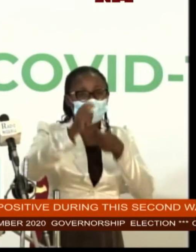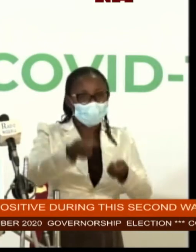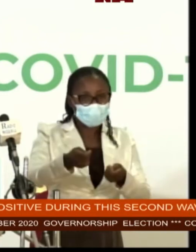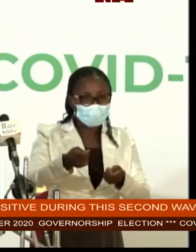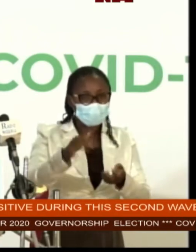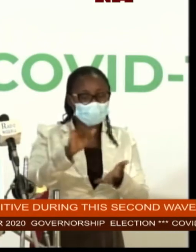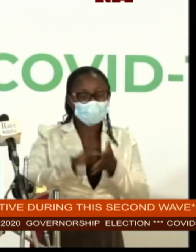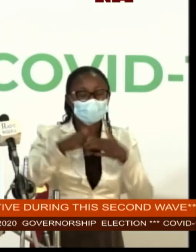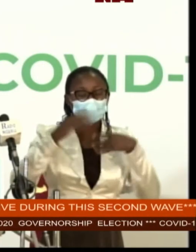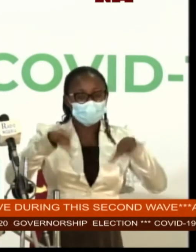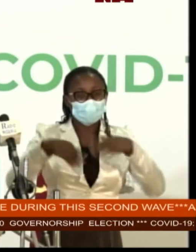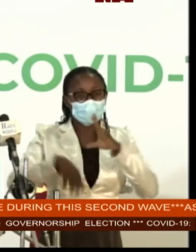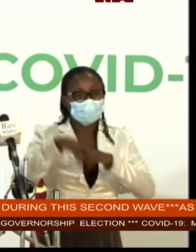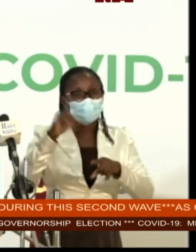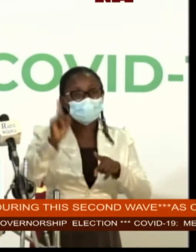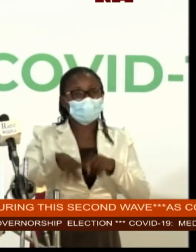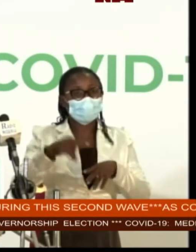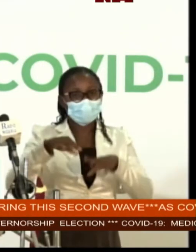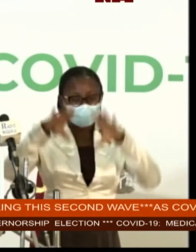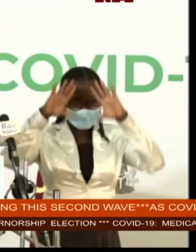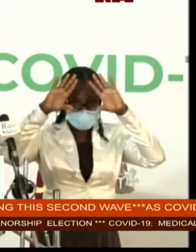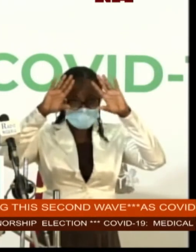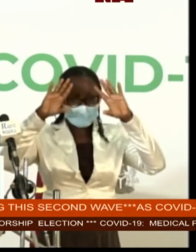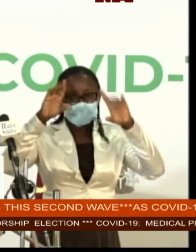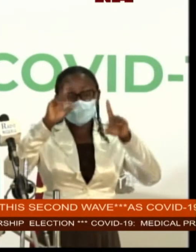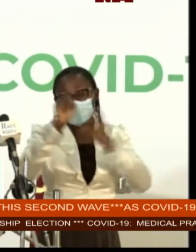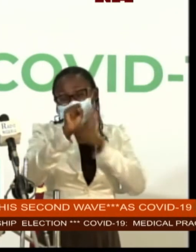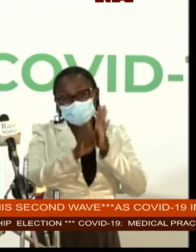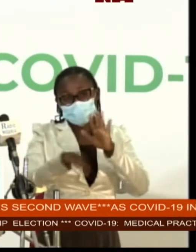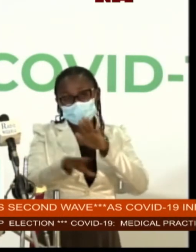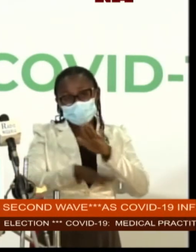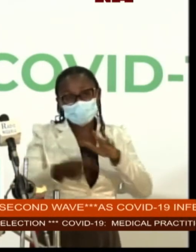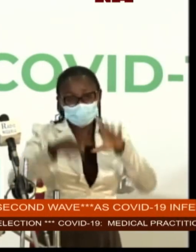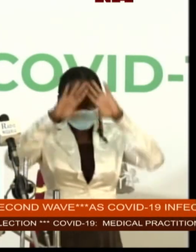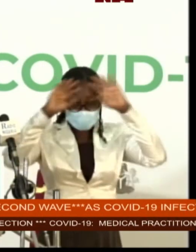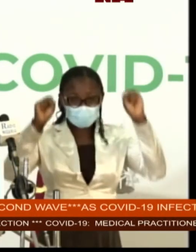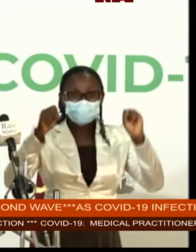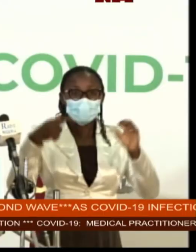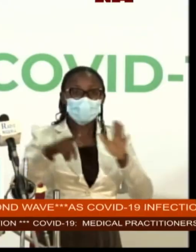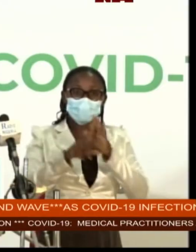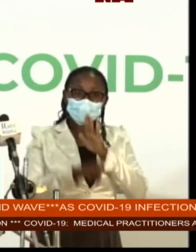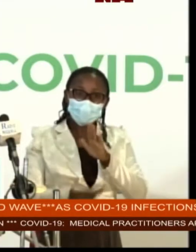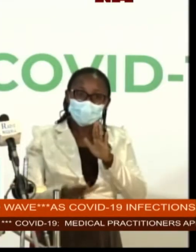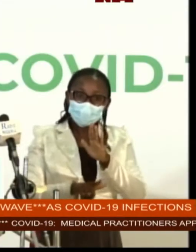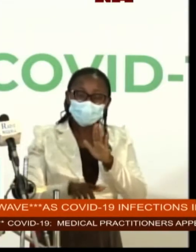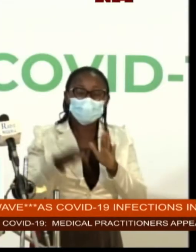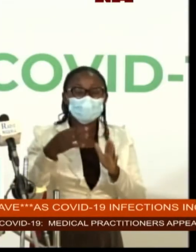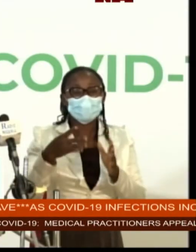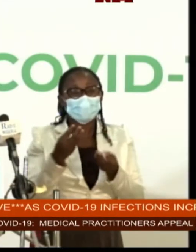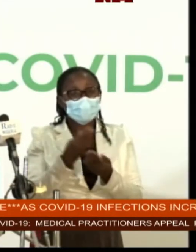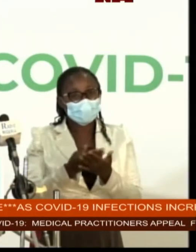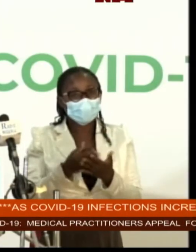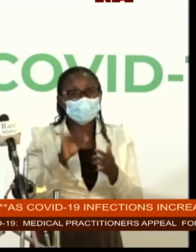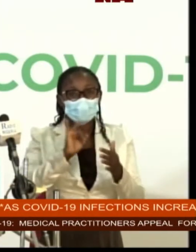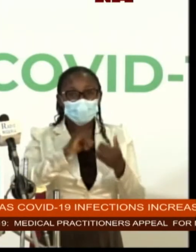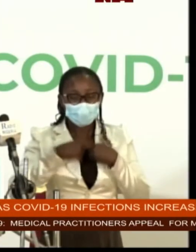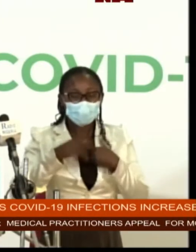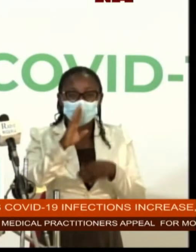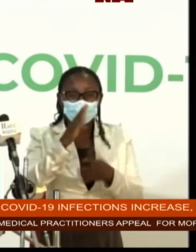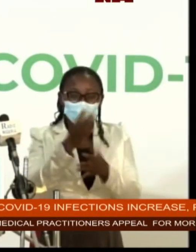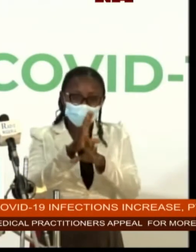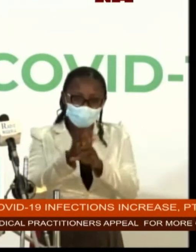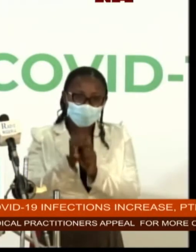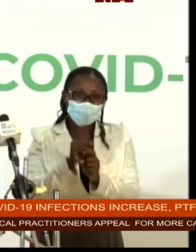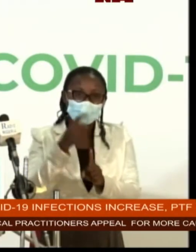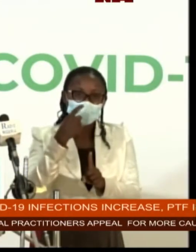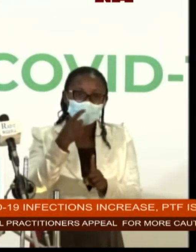leadership of President Muhammad Buhari, the least amount of money that has been collected by the 36